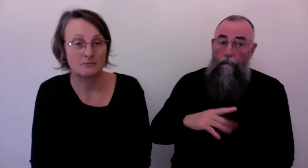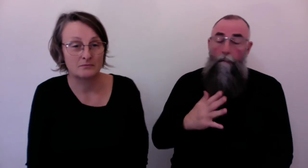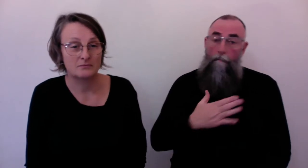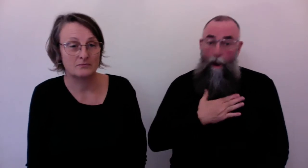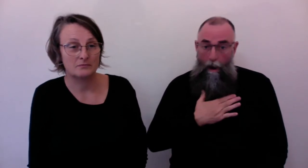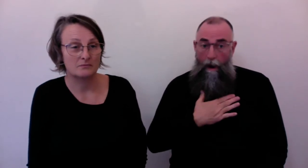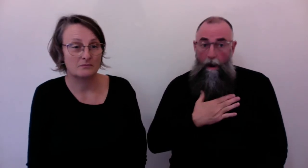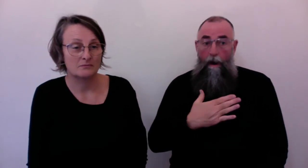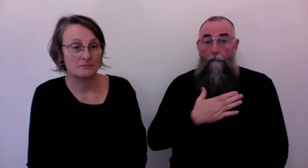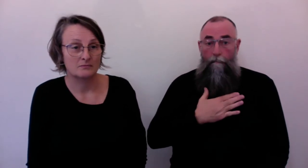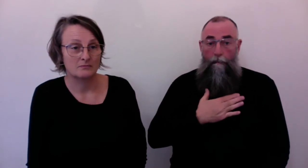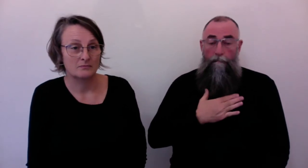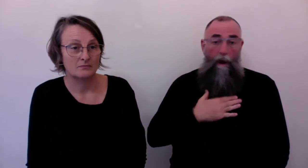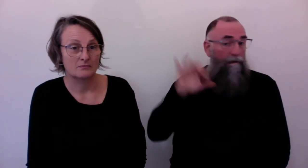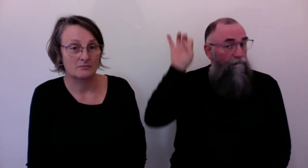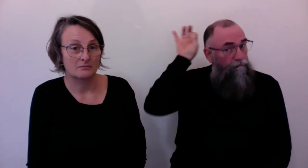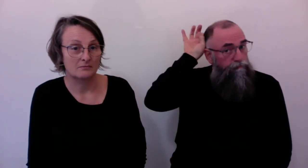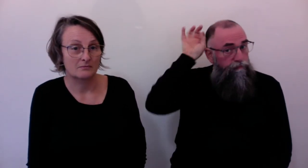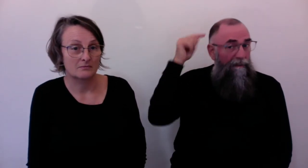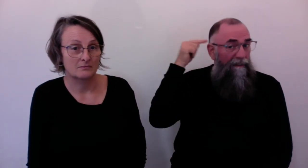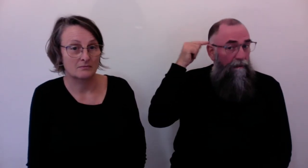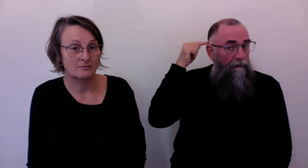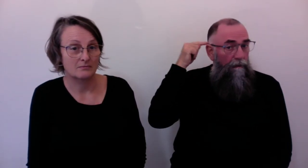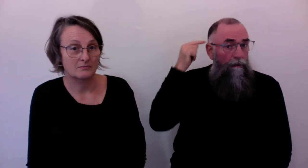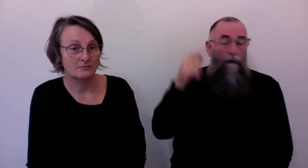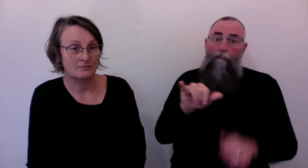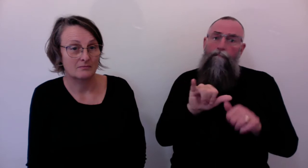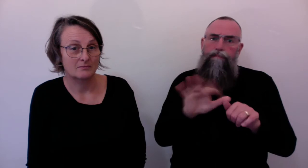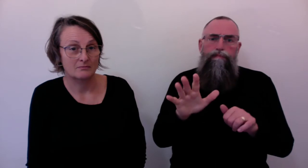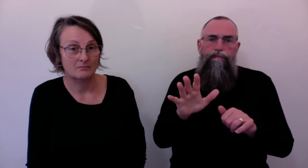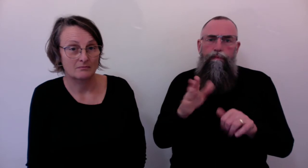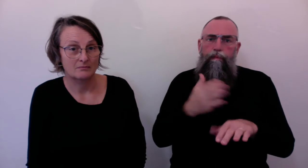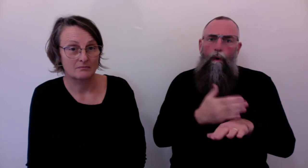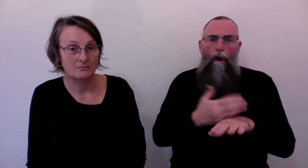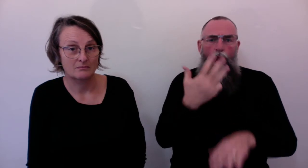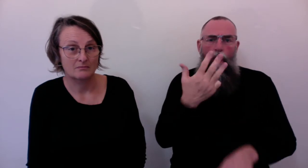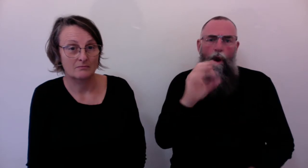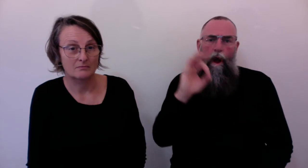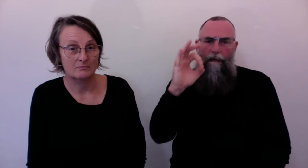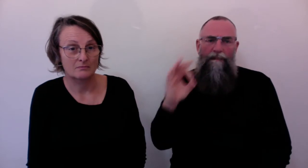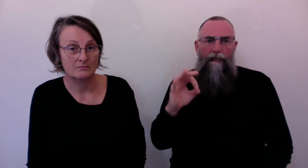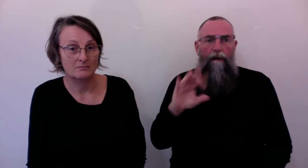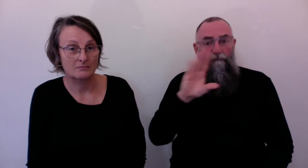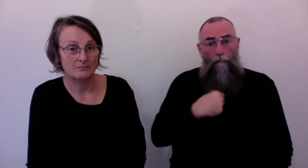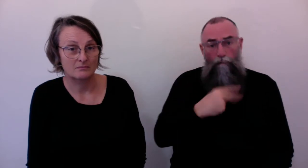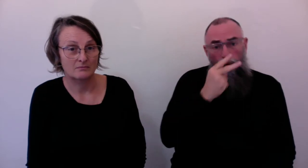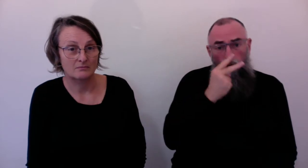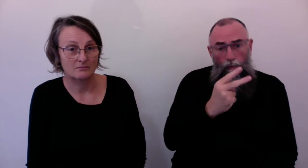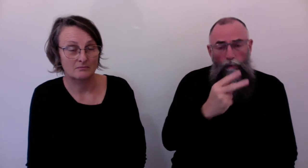like my implant inside, I've had really good 90% hearing since I was 2 years old, so I don't need to change it